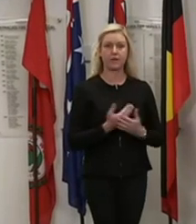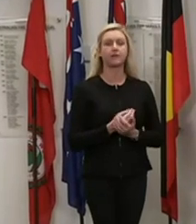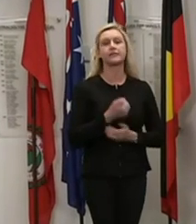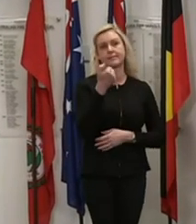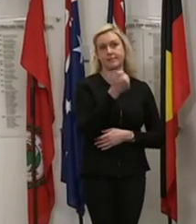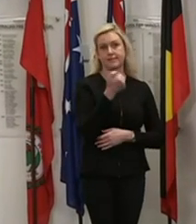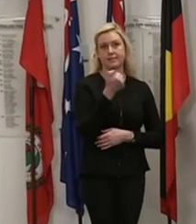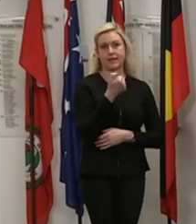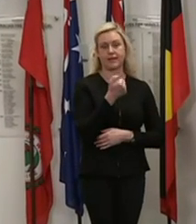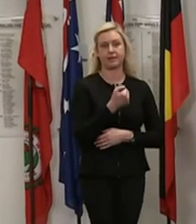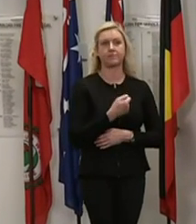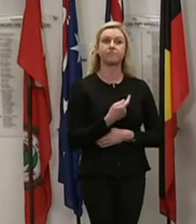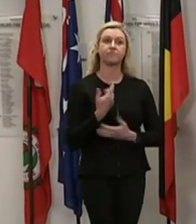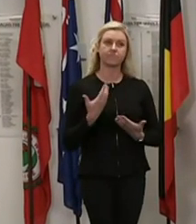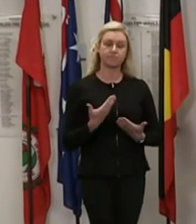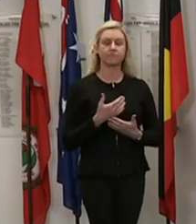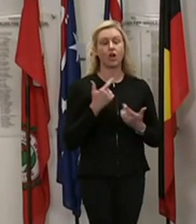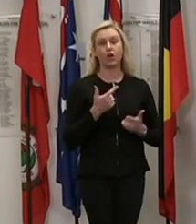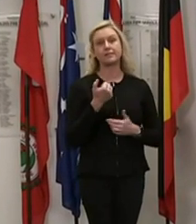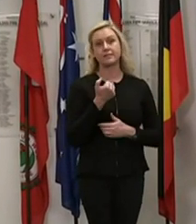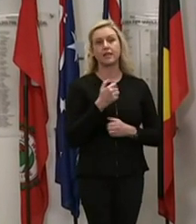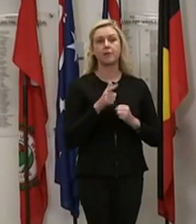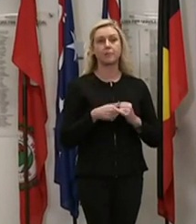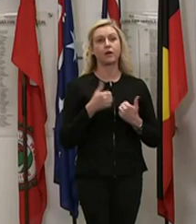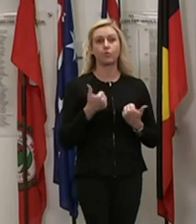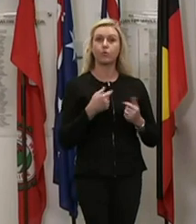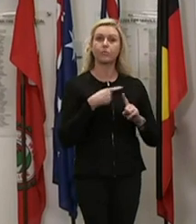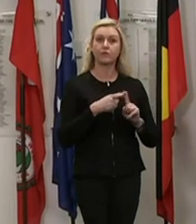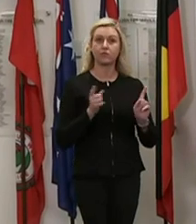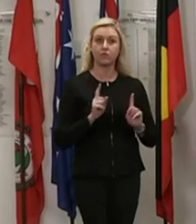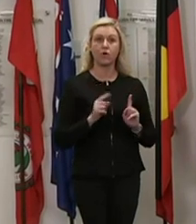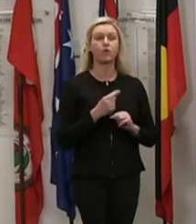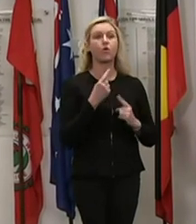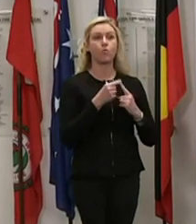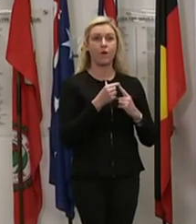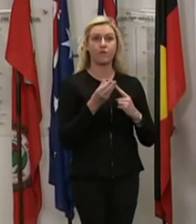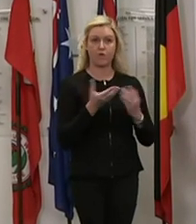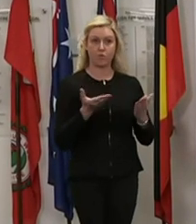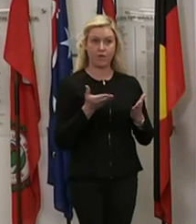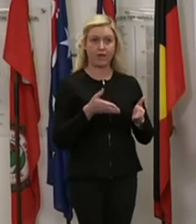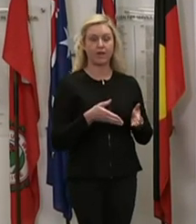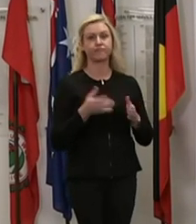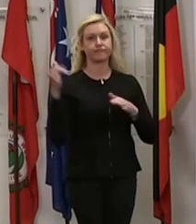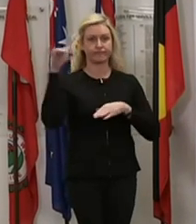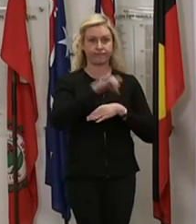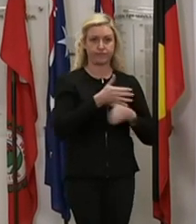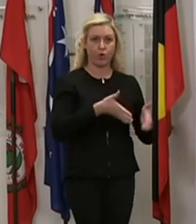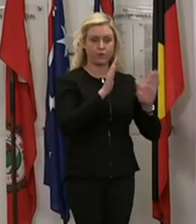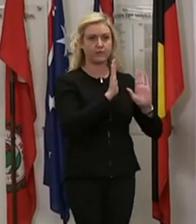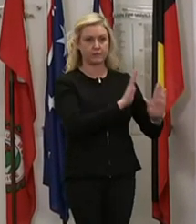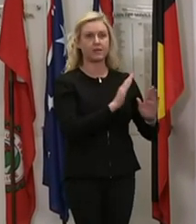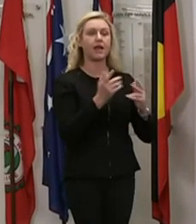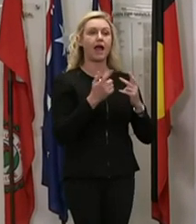The one positive take from all those cases is that there was one in hotel quarantine and the balance were from existing